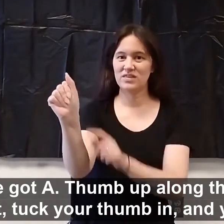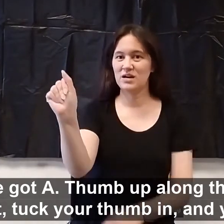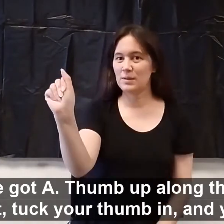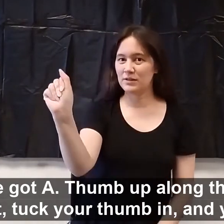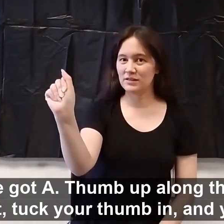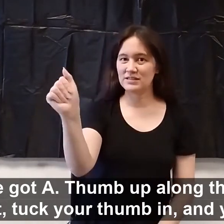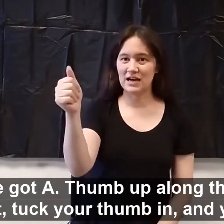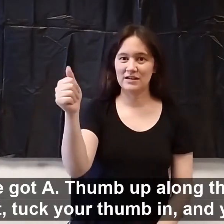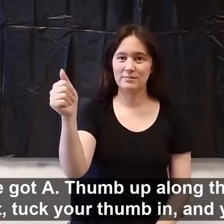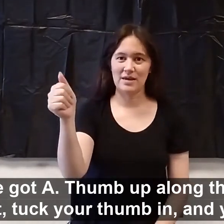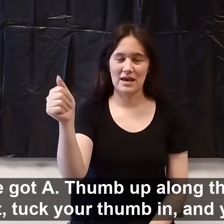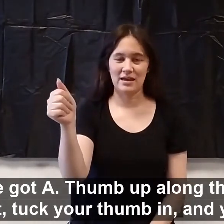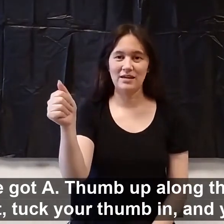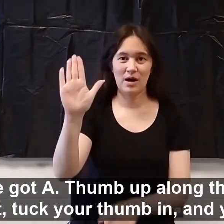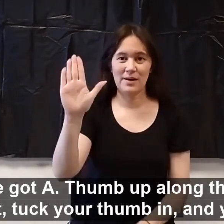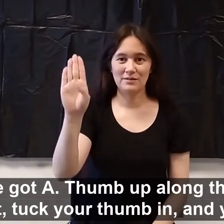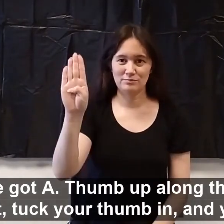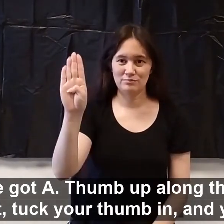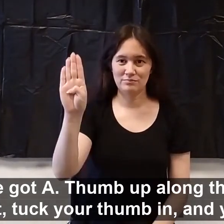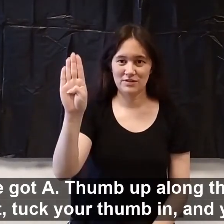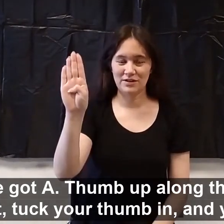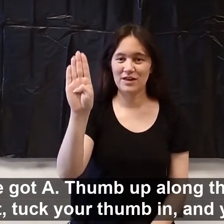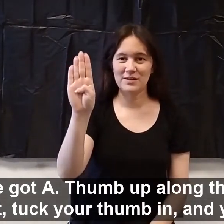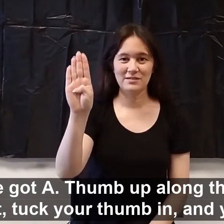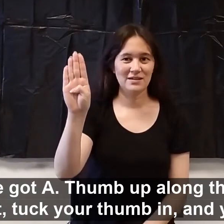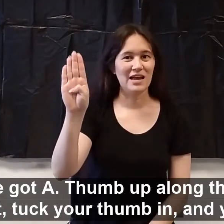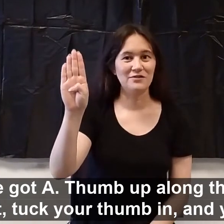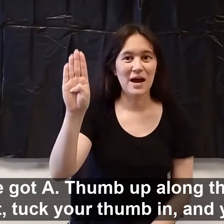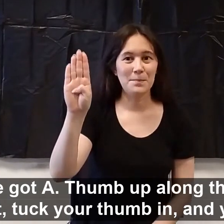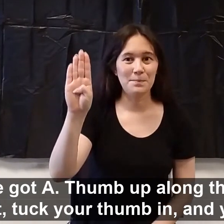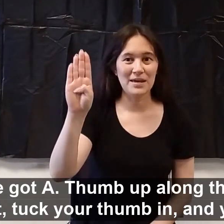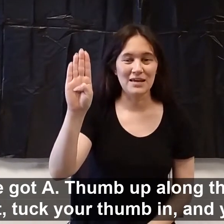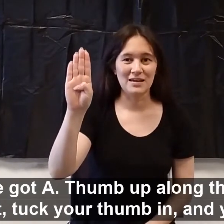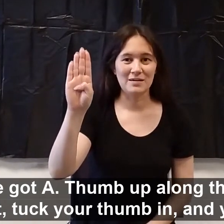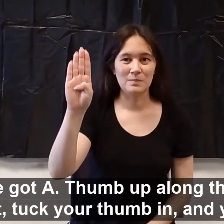thumb up along the side, A, palm out, tuck your thumb in, and you've got B.